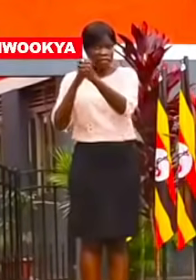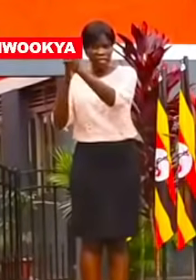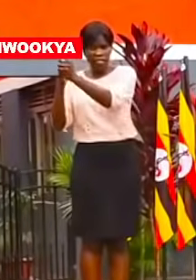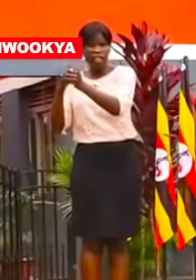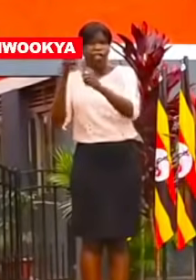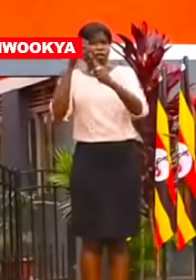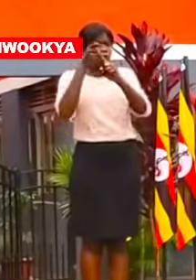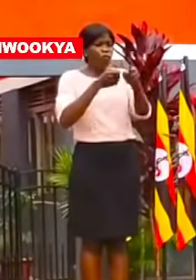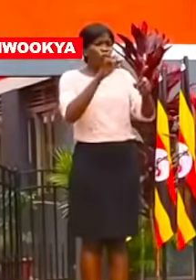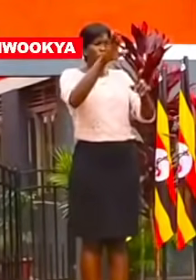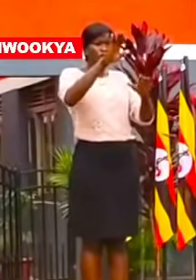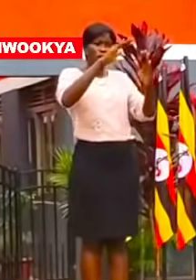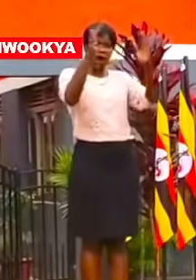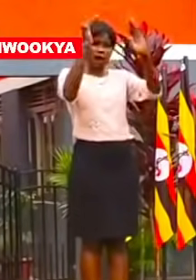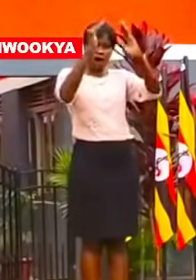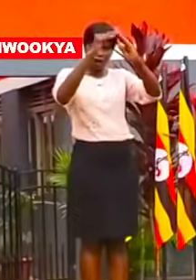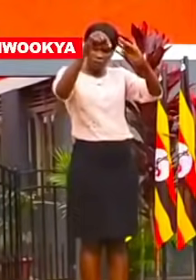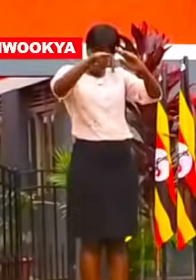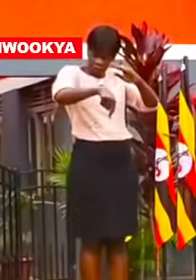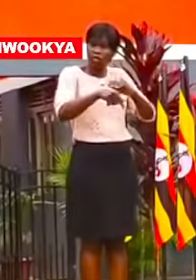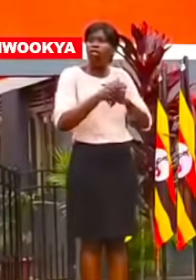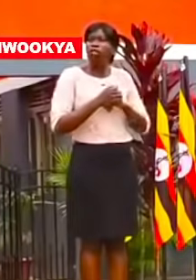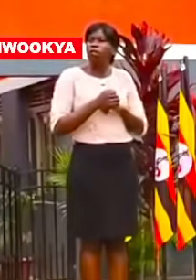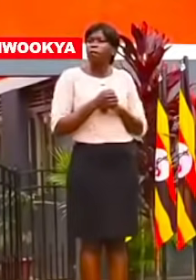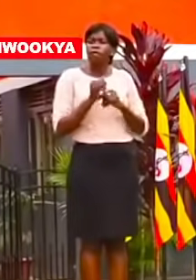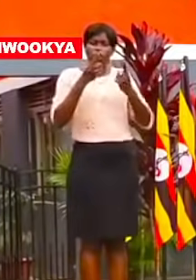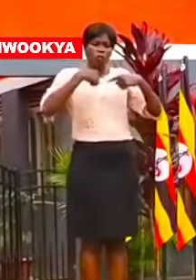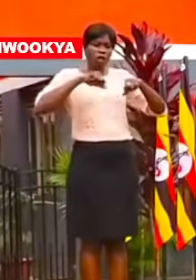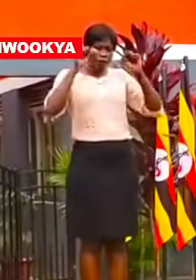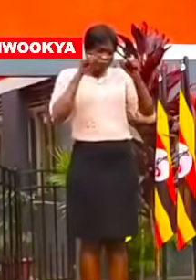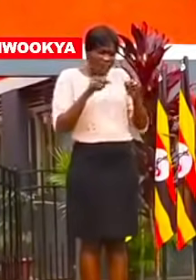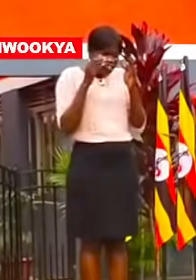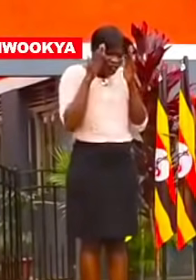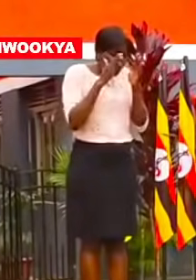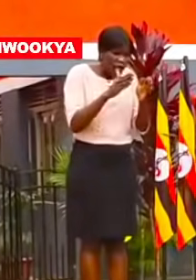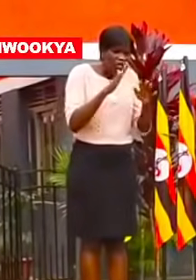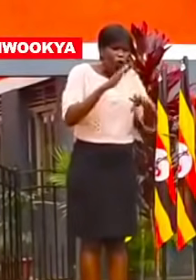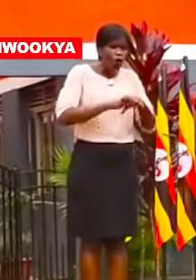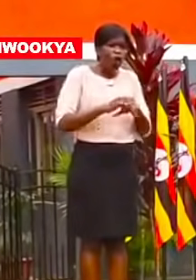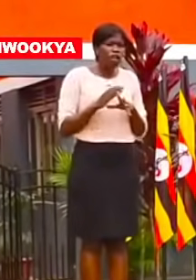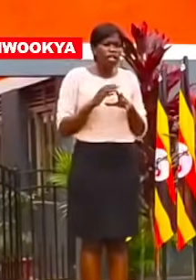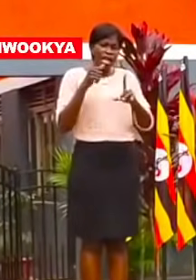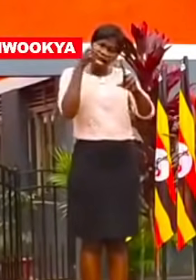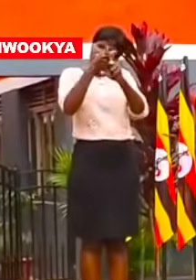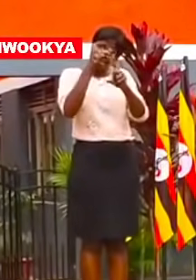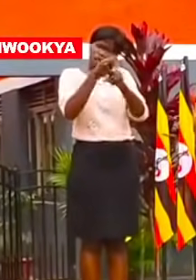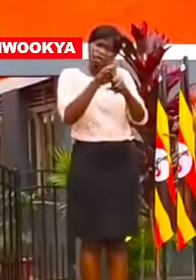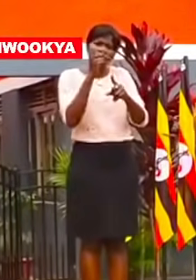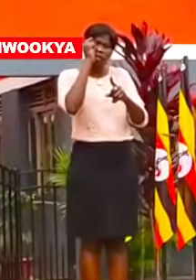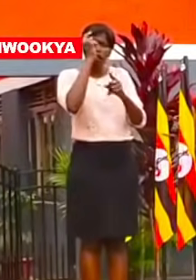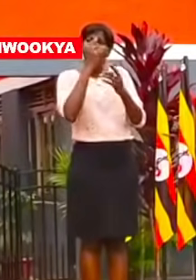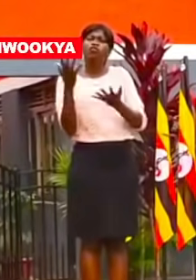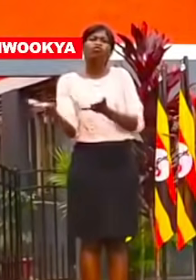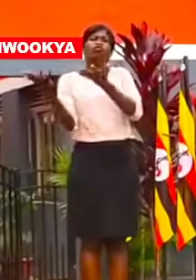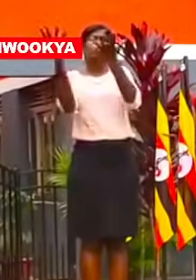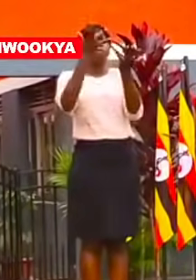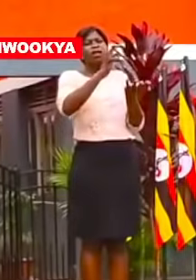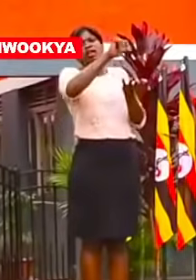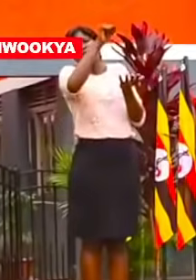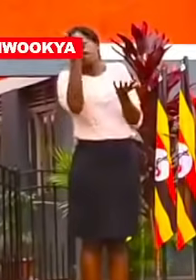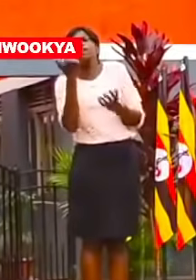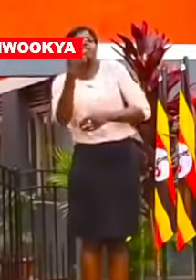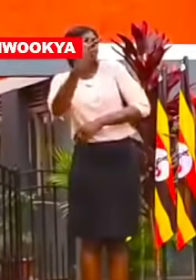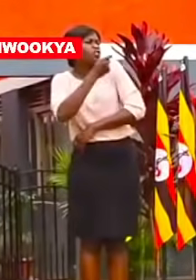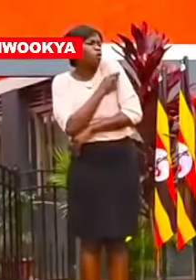your magnitude and others in this country, that we focus on pushing government to bring in vaccines, as opposed to trying to